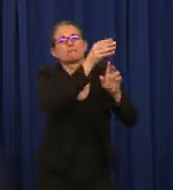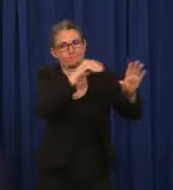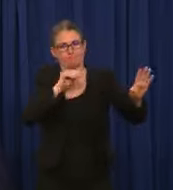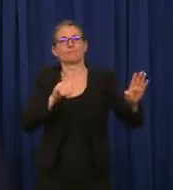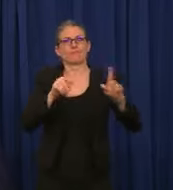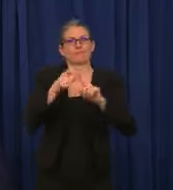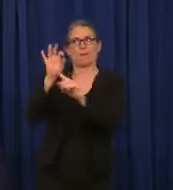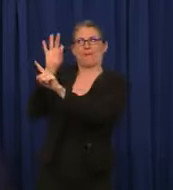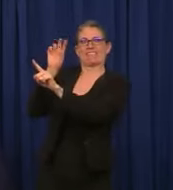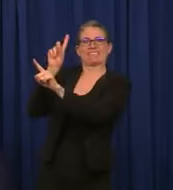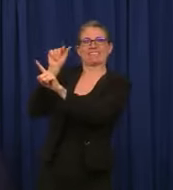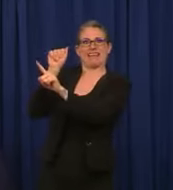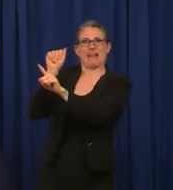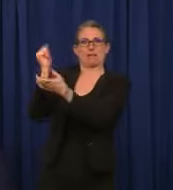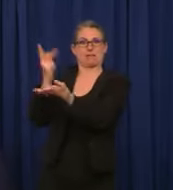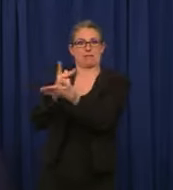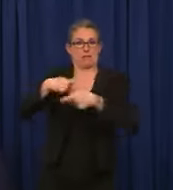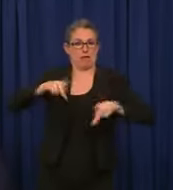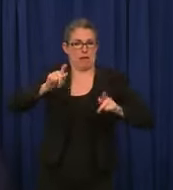FDA.